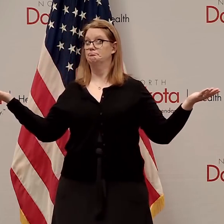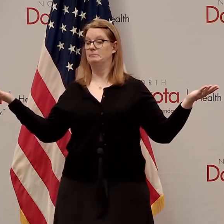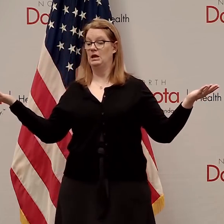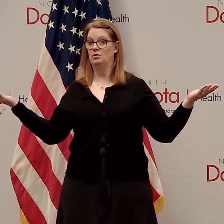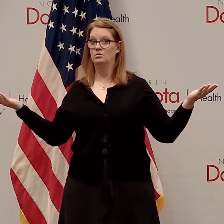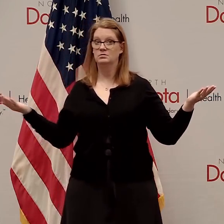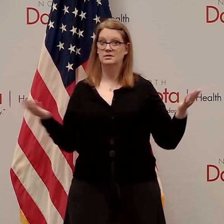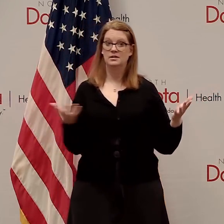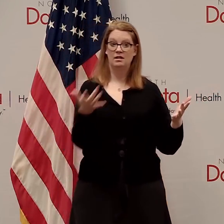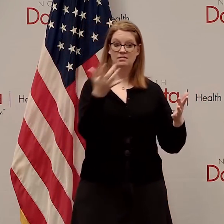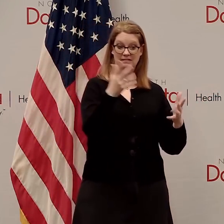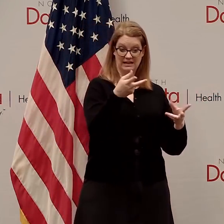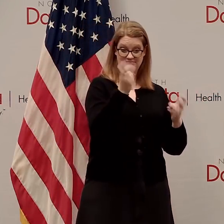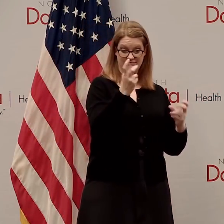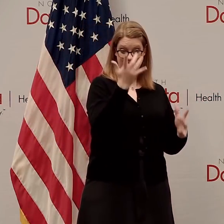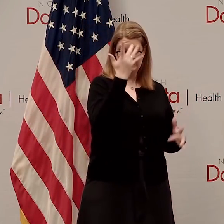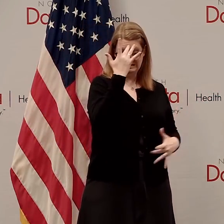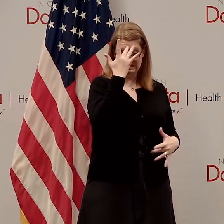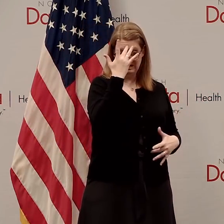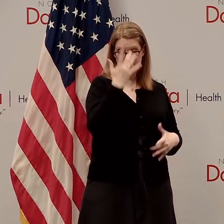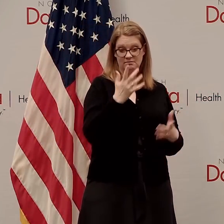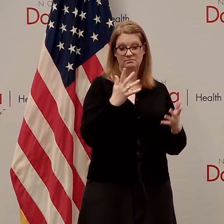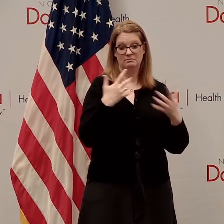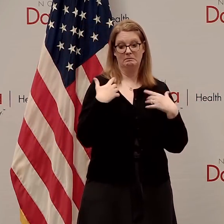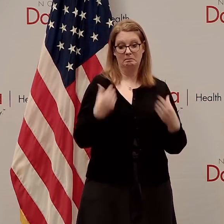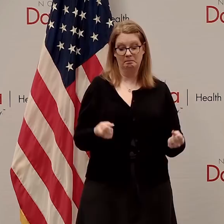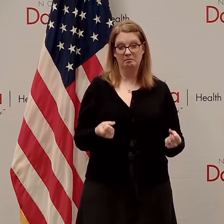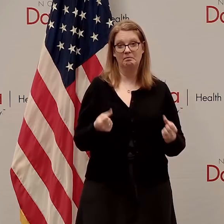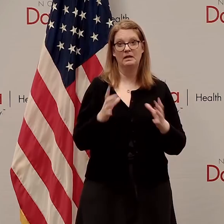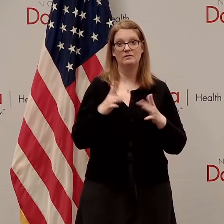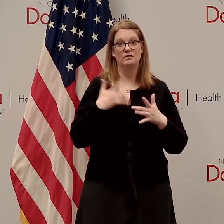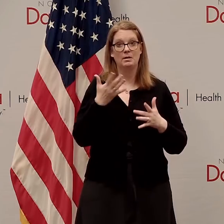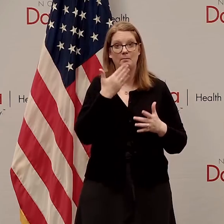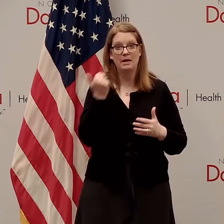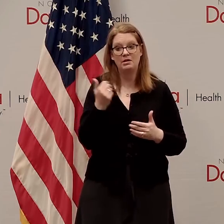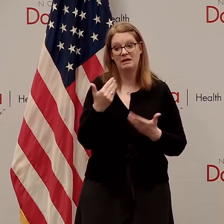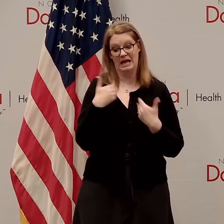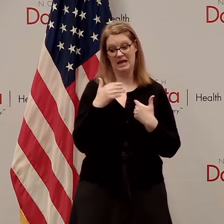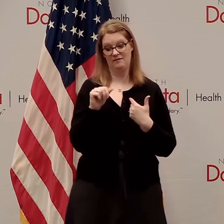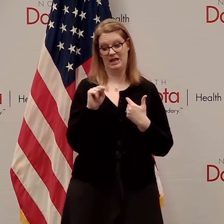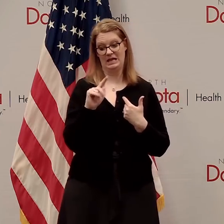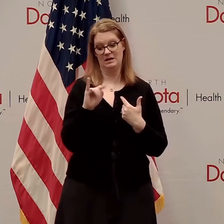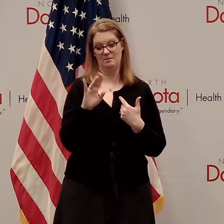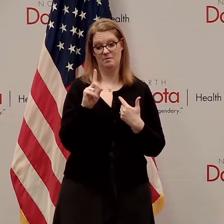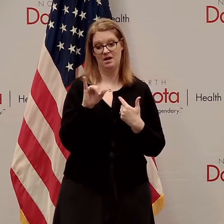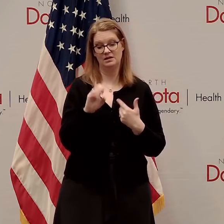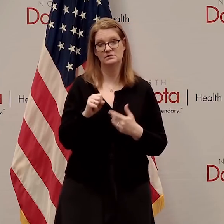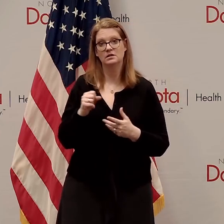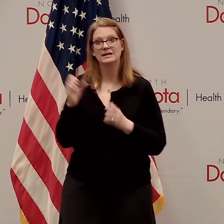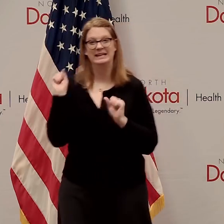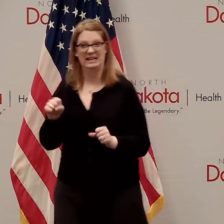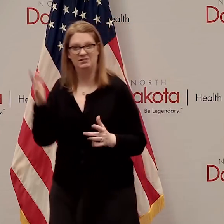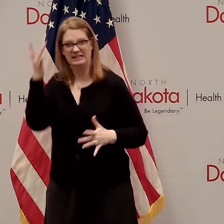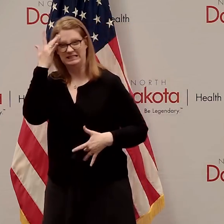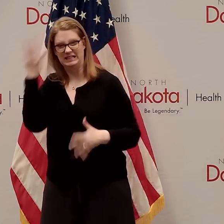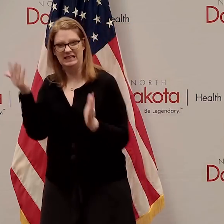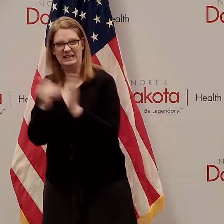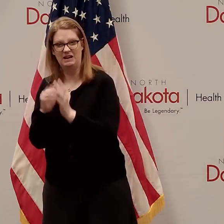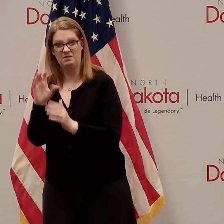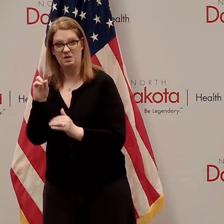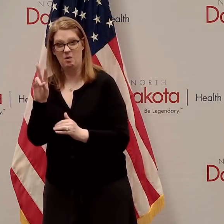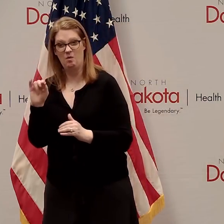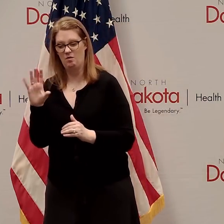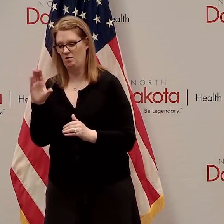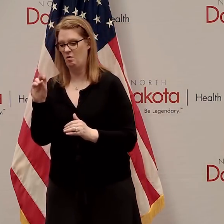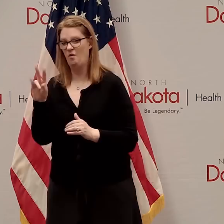So I could go on and give you dozens more factors of which there's enormous amounts of uncertainty. But what we